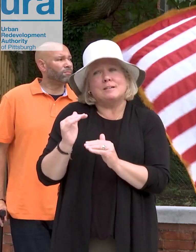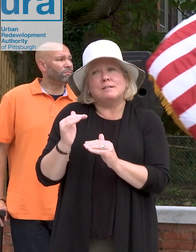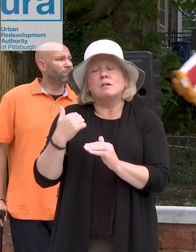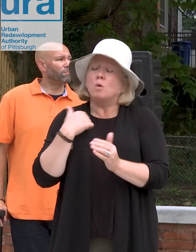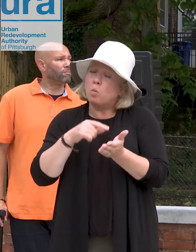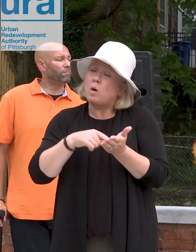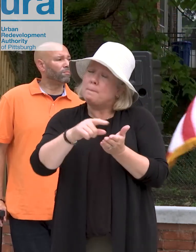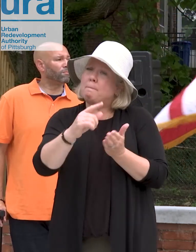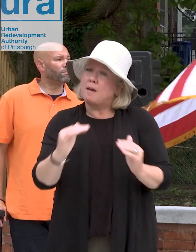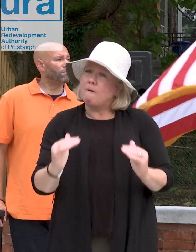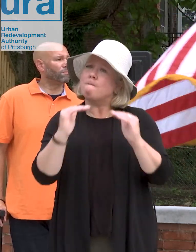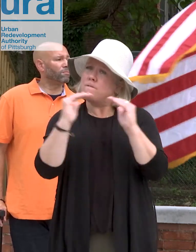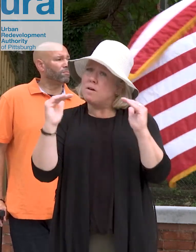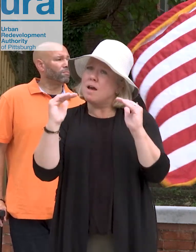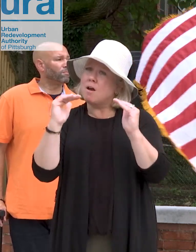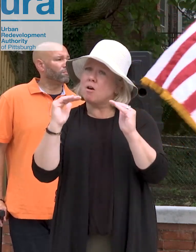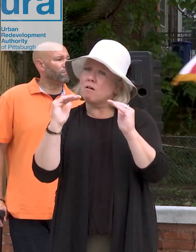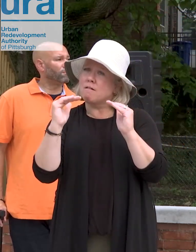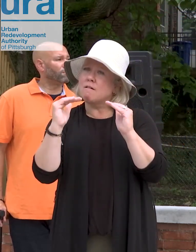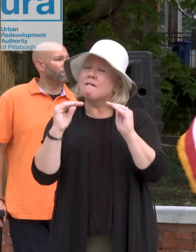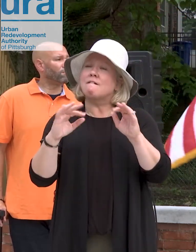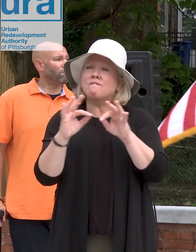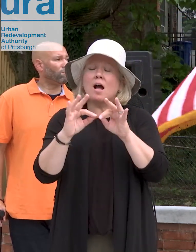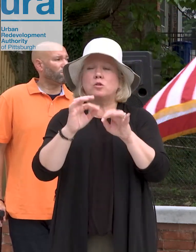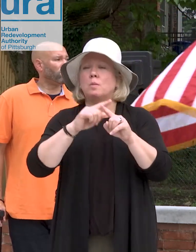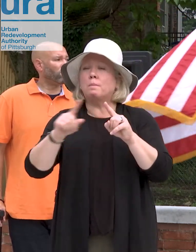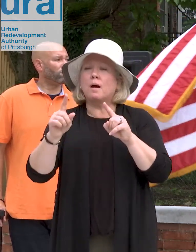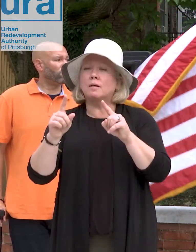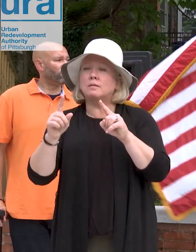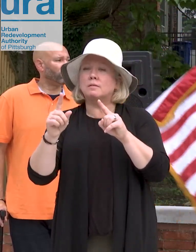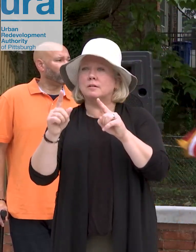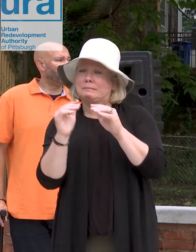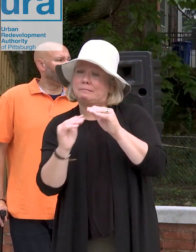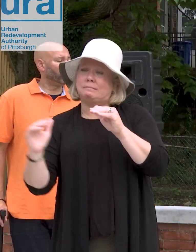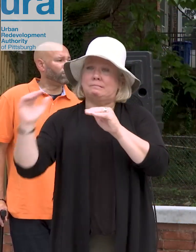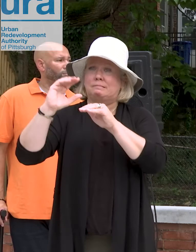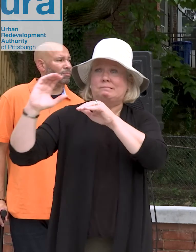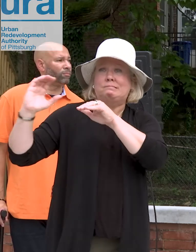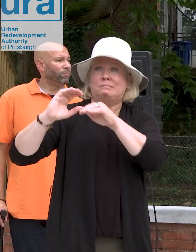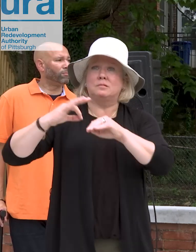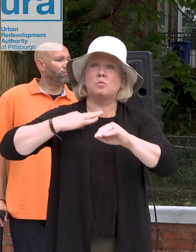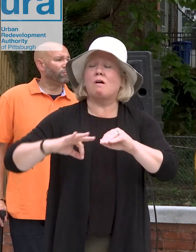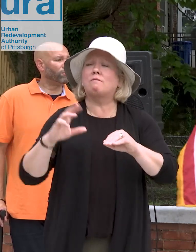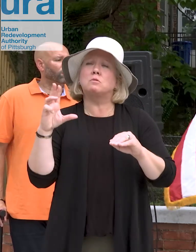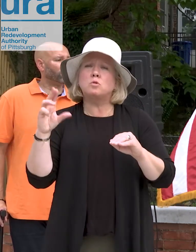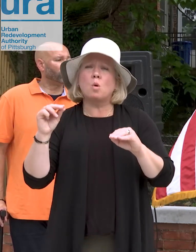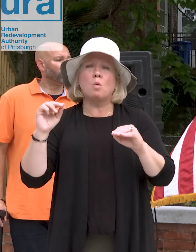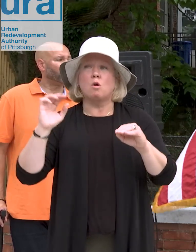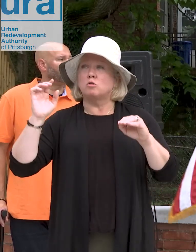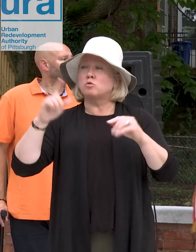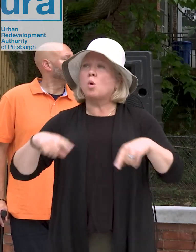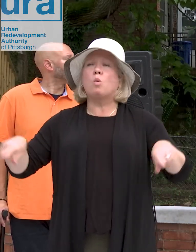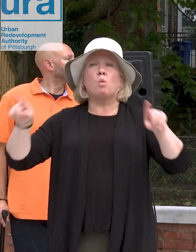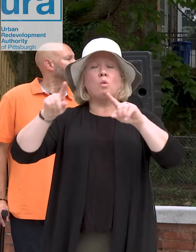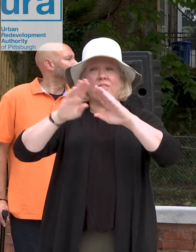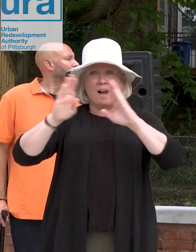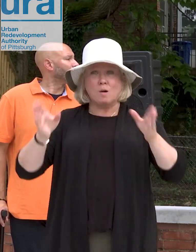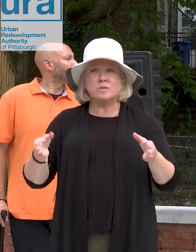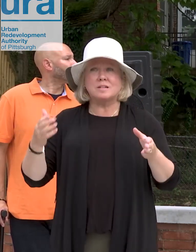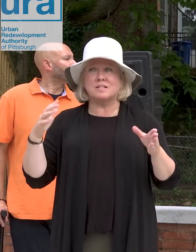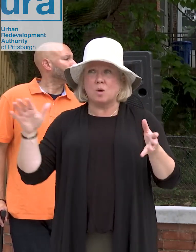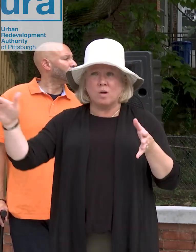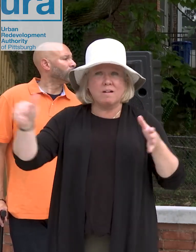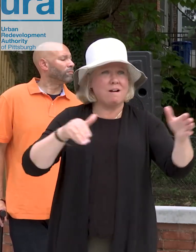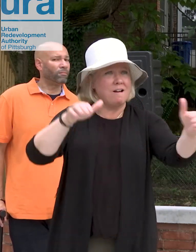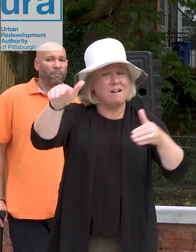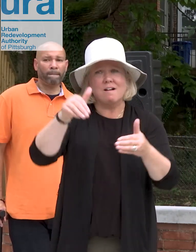pay beyond the market. We take those houses and do what I like to call total gut rehab. We take